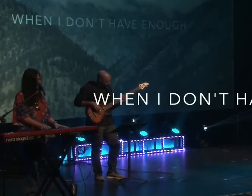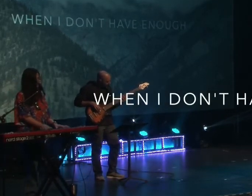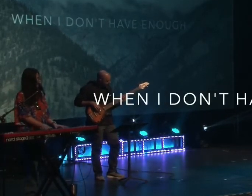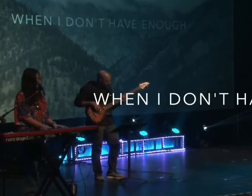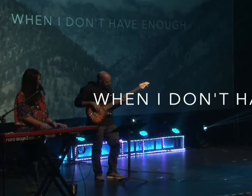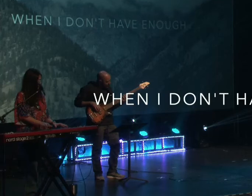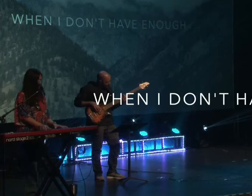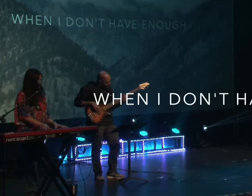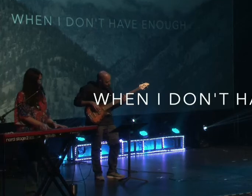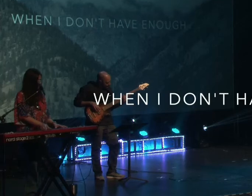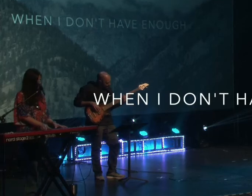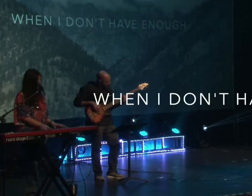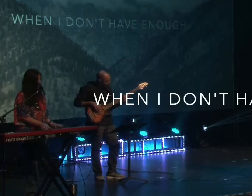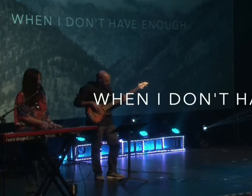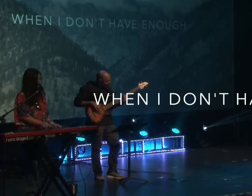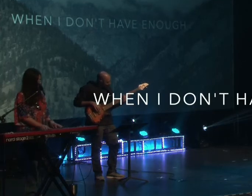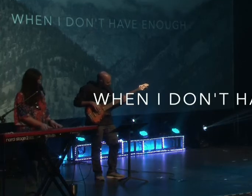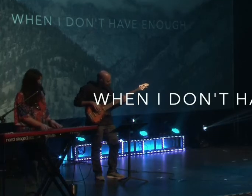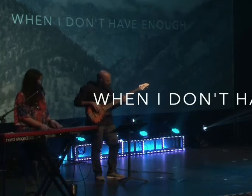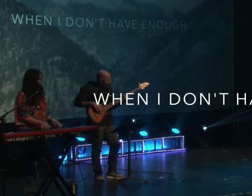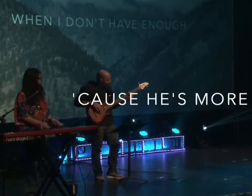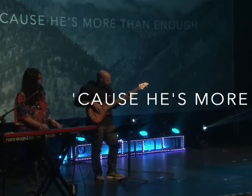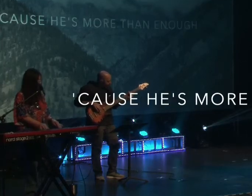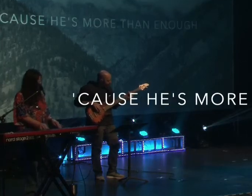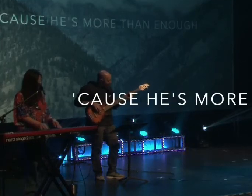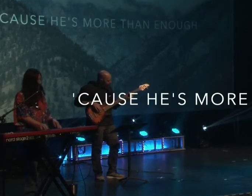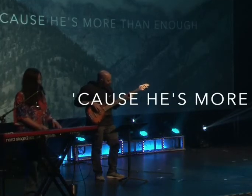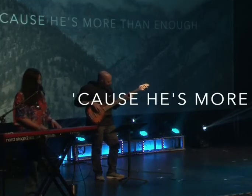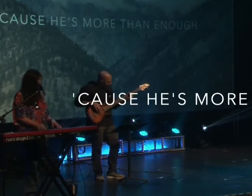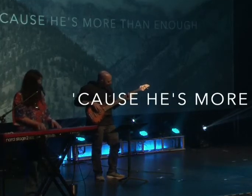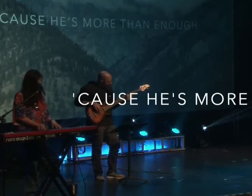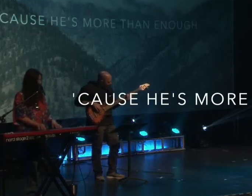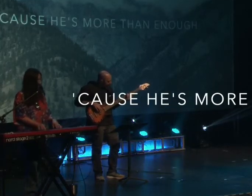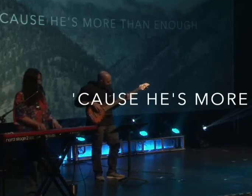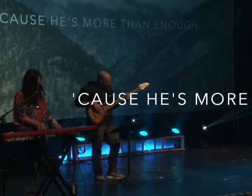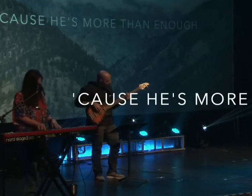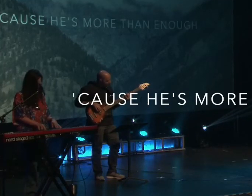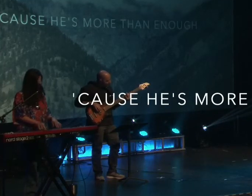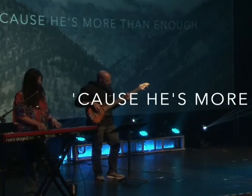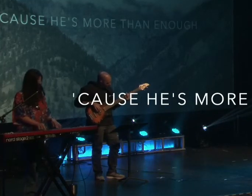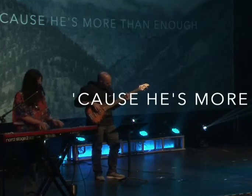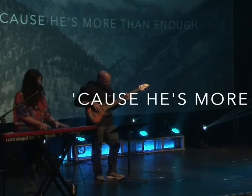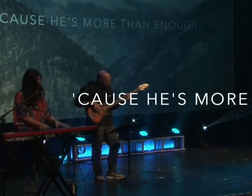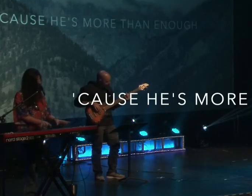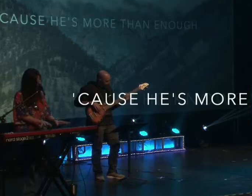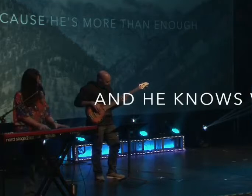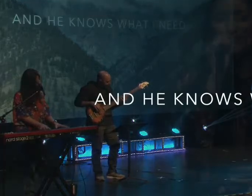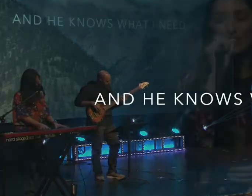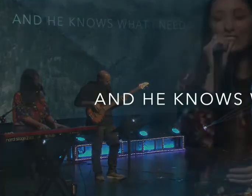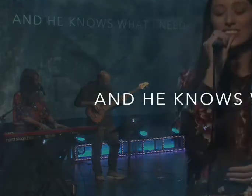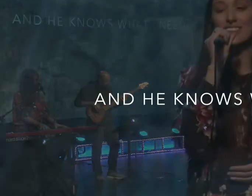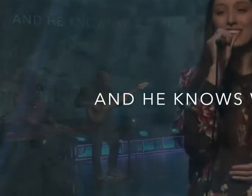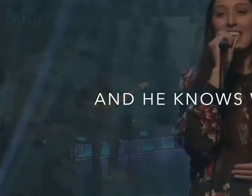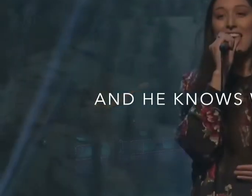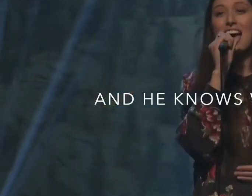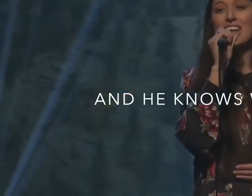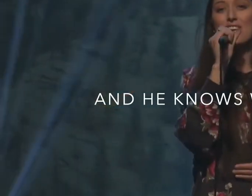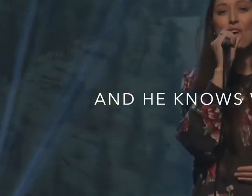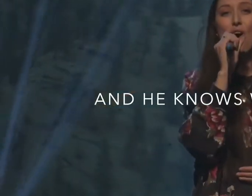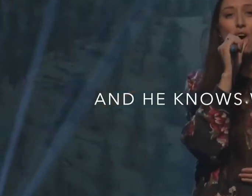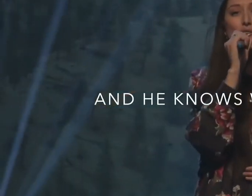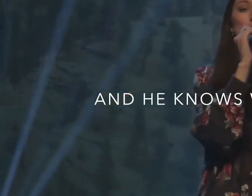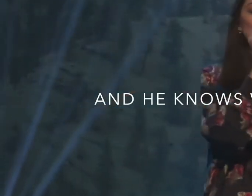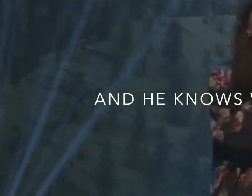God when I don't have enough, 'cause he's more than enough